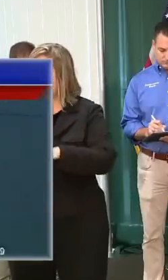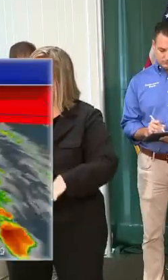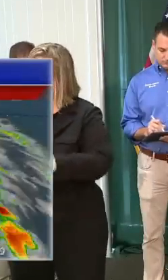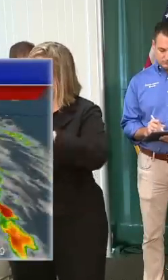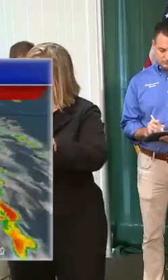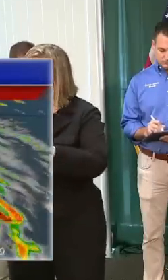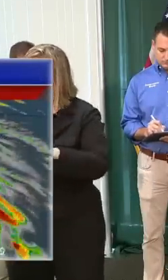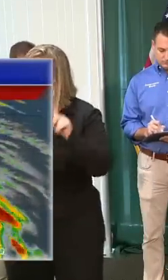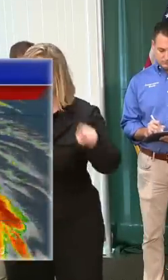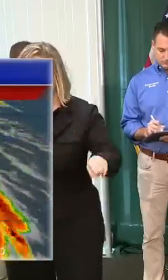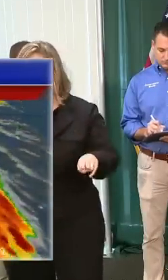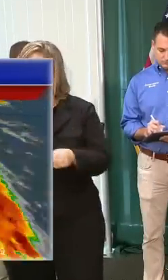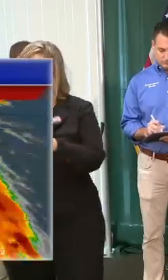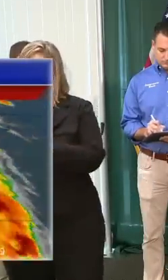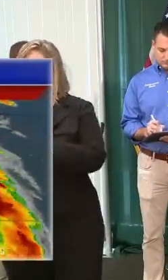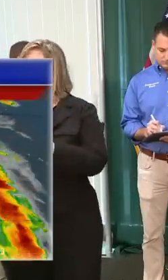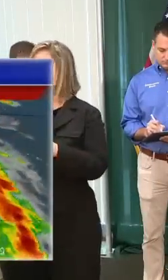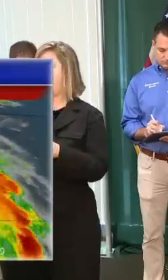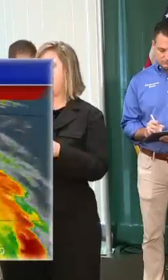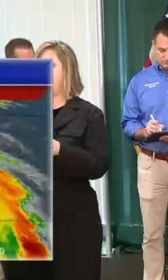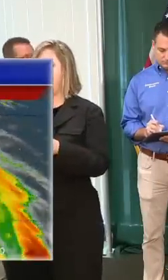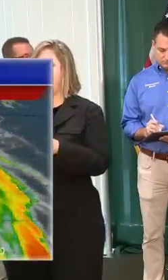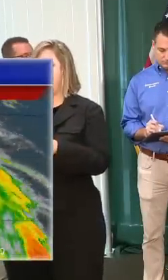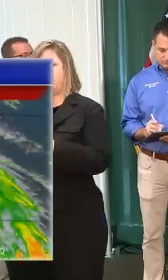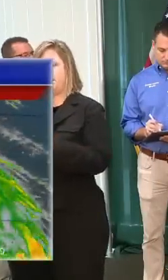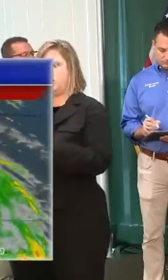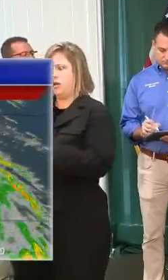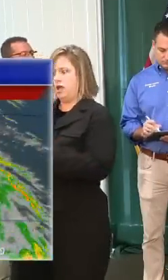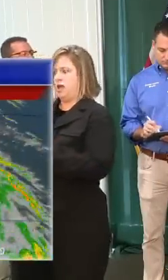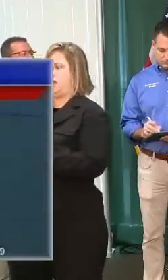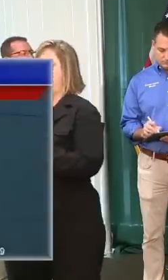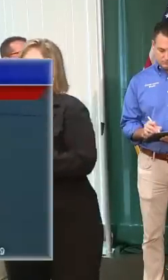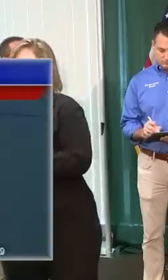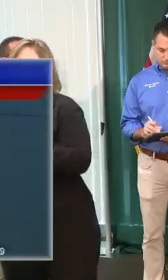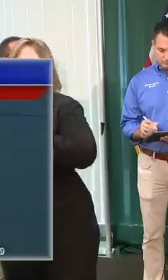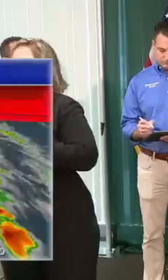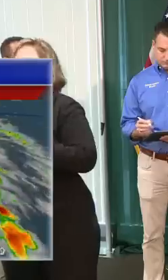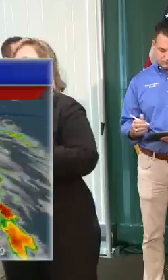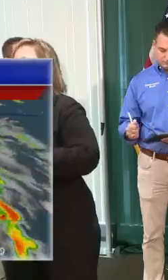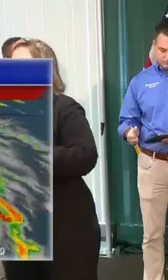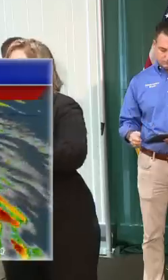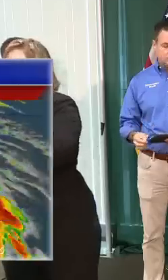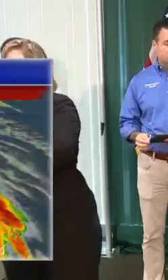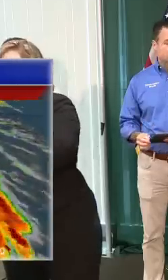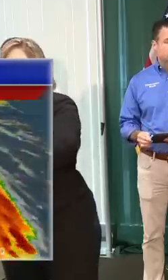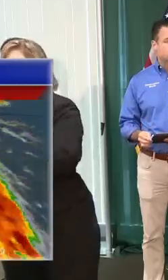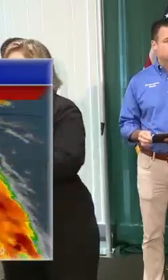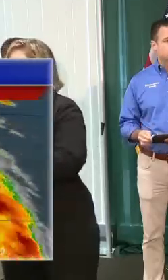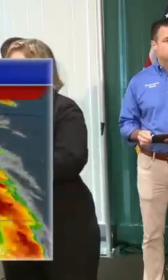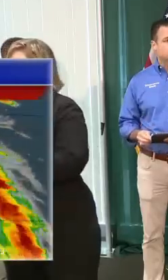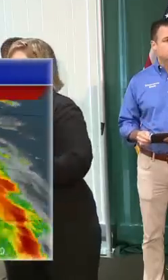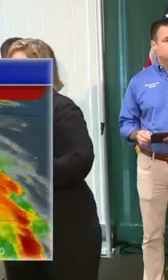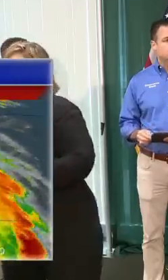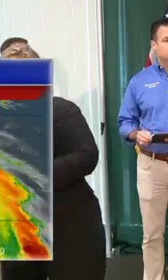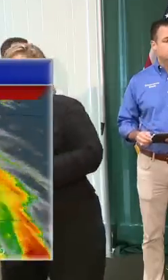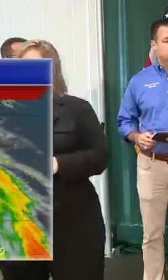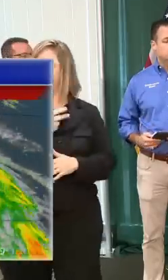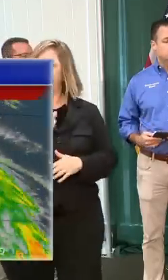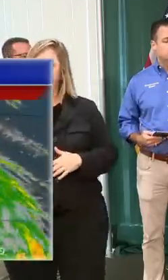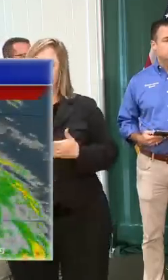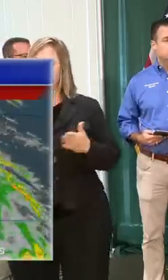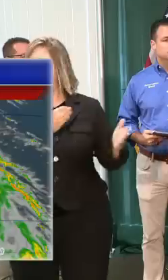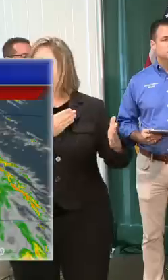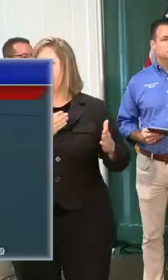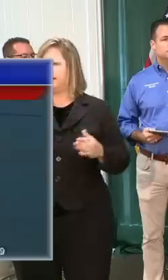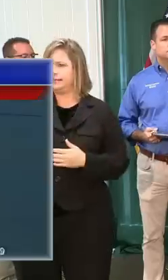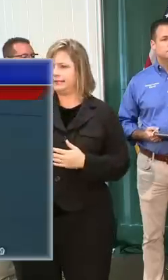zones. Remember, turn around, don't drown, so localized flooding is possible, and flooding along the St. Johns River